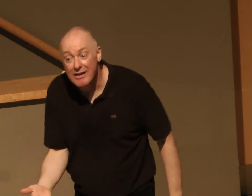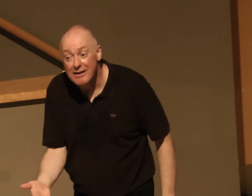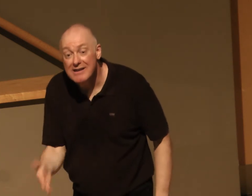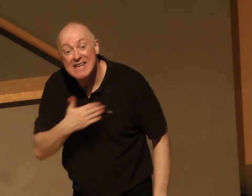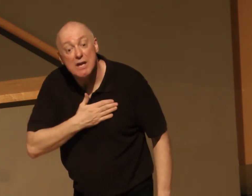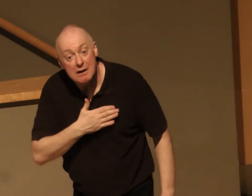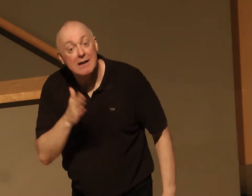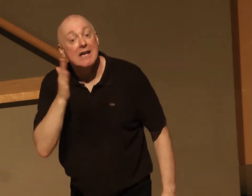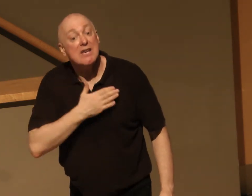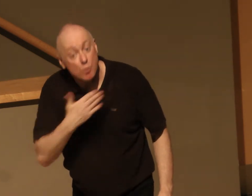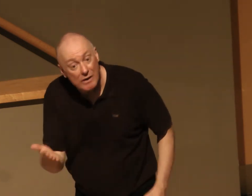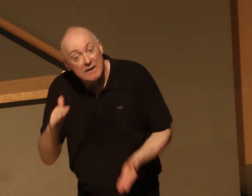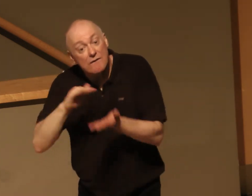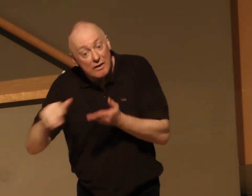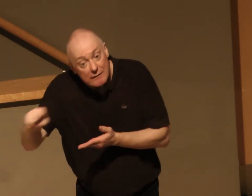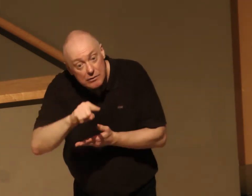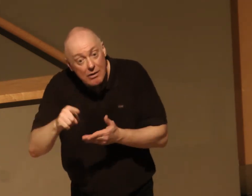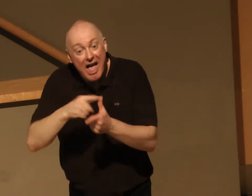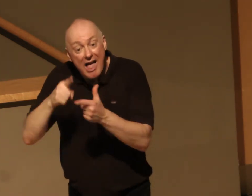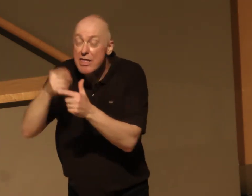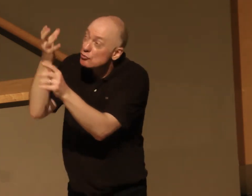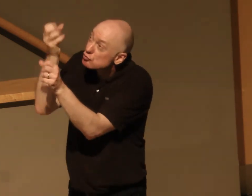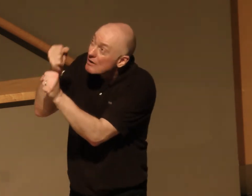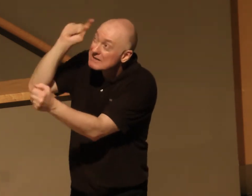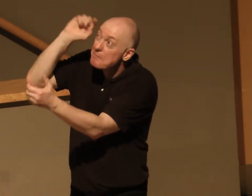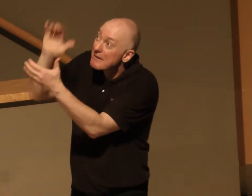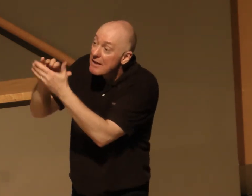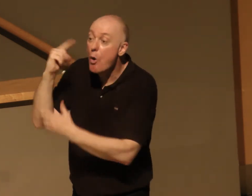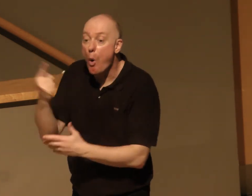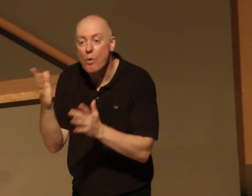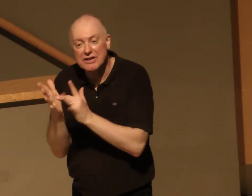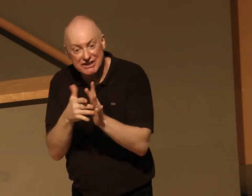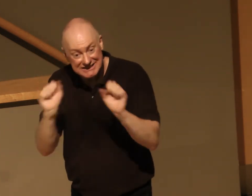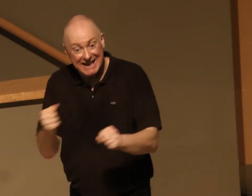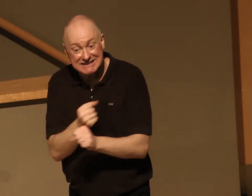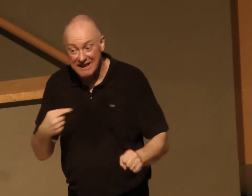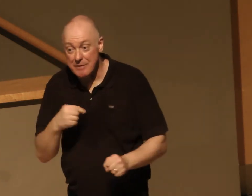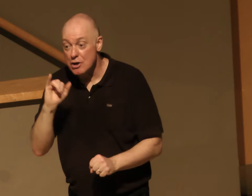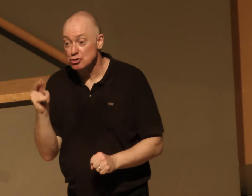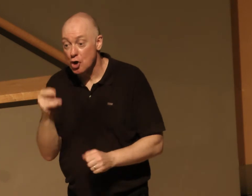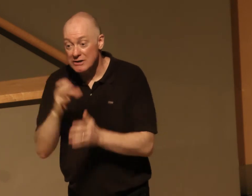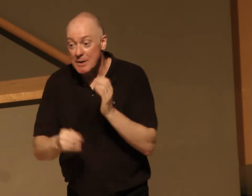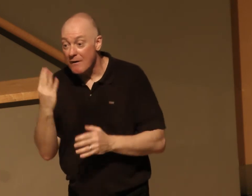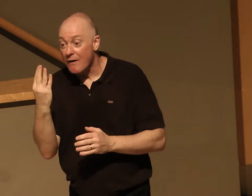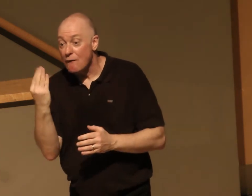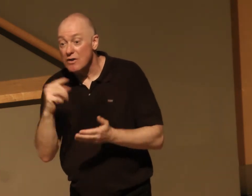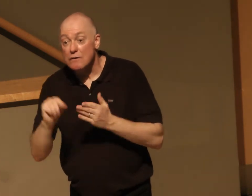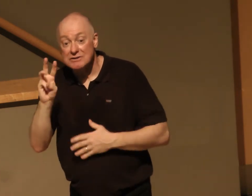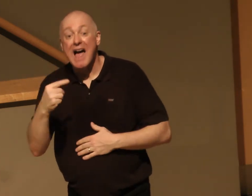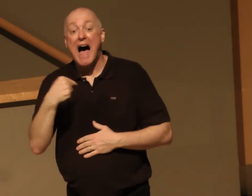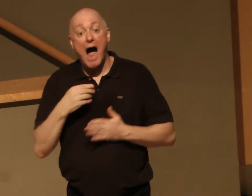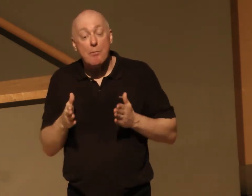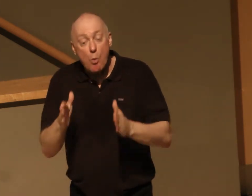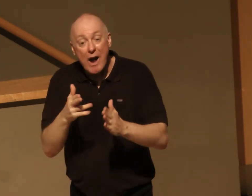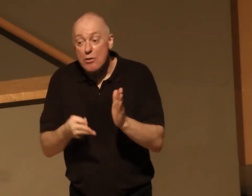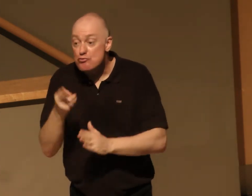will we need to trust and believe that only Jesus can save me John 14 6 Jesus says that I'm on the way of the truth of the life